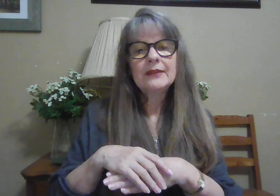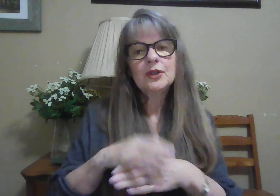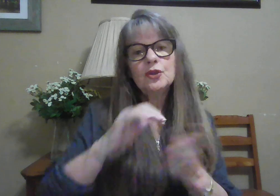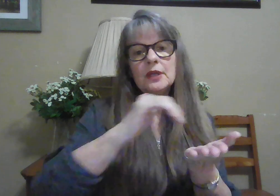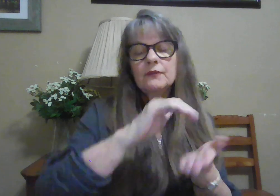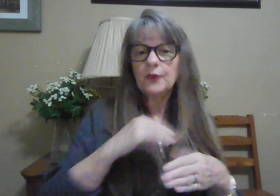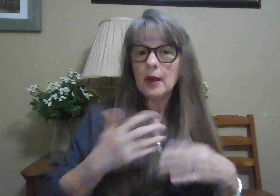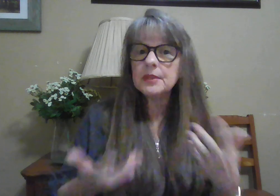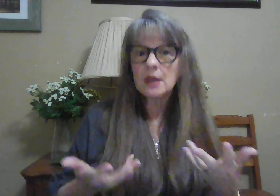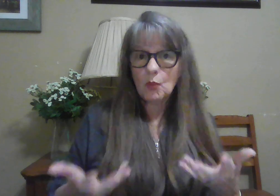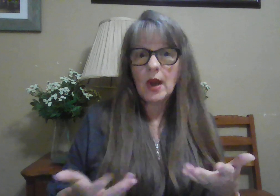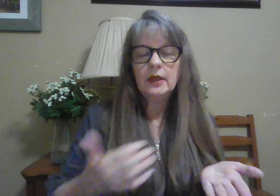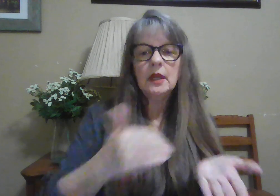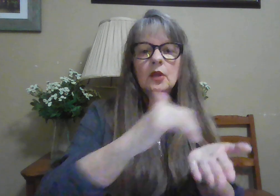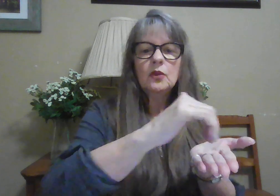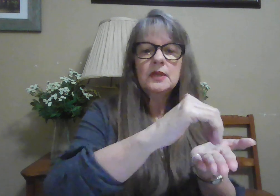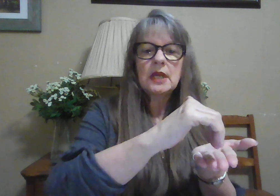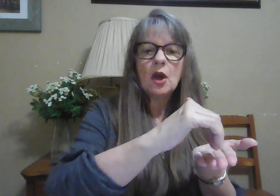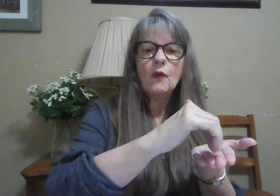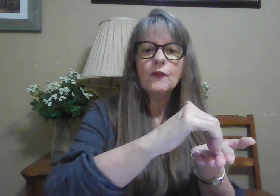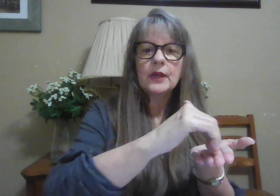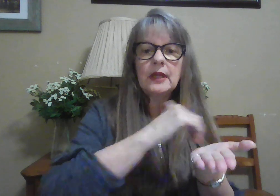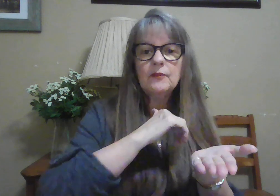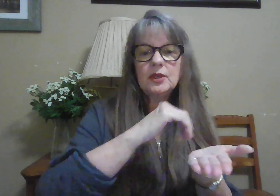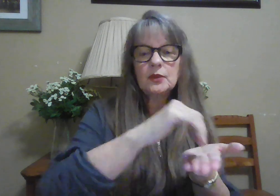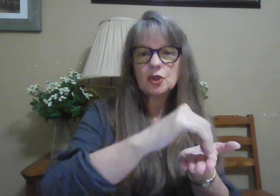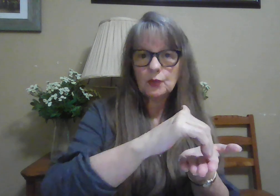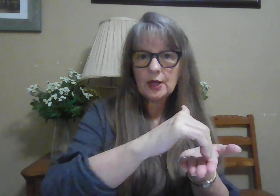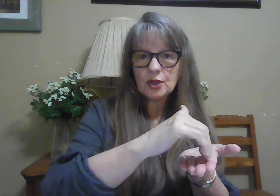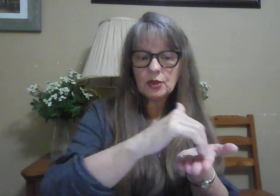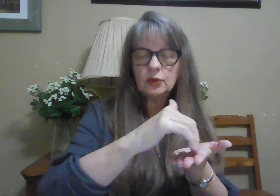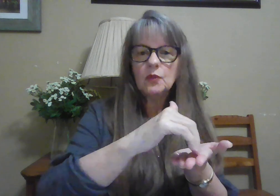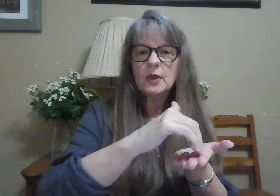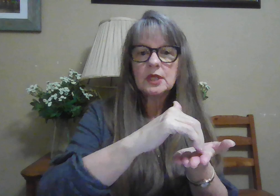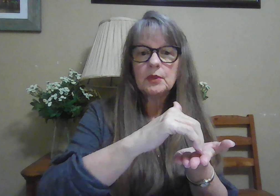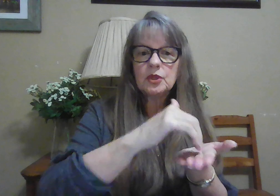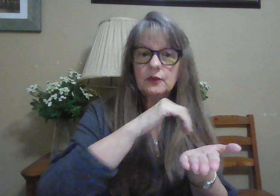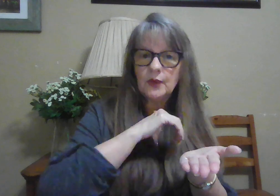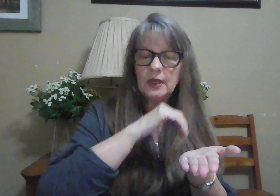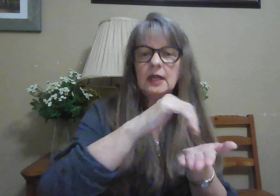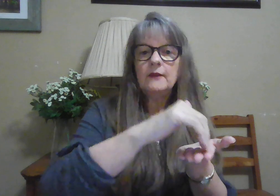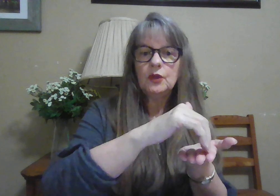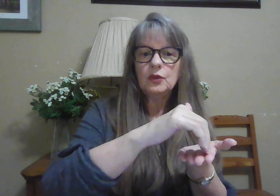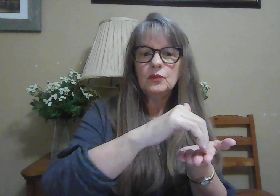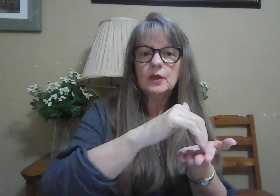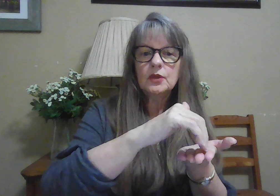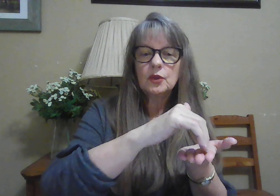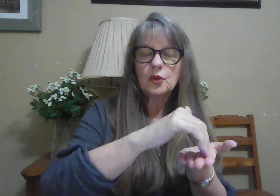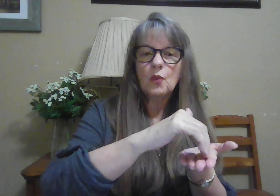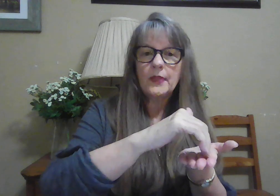forgiveness, you could, from someone, you would say, oh, forgive me. So it's directional. You want someone to forgive you, so you want